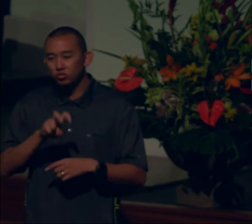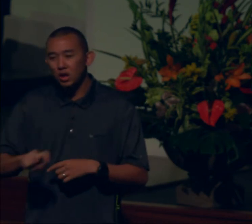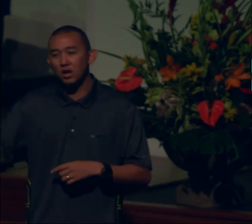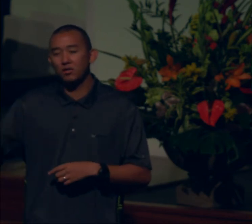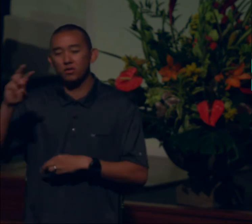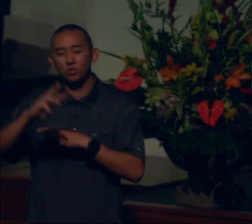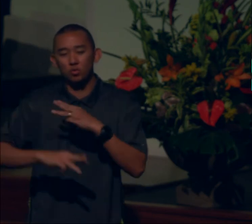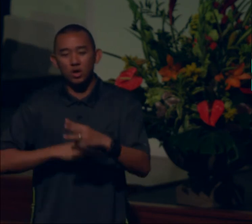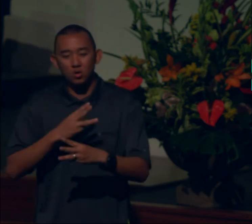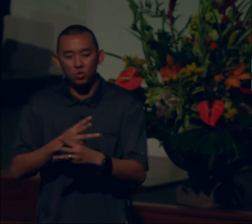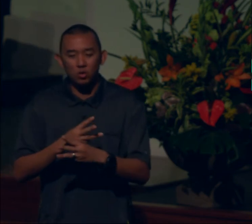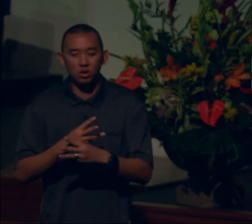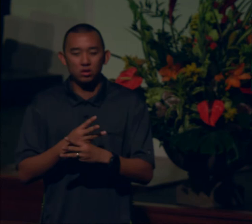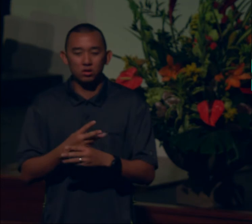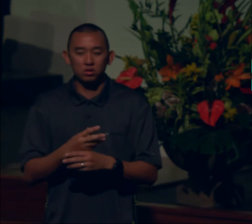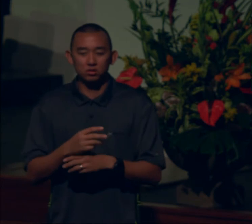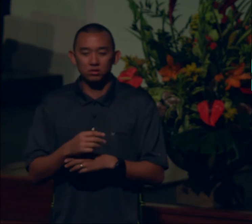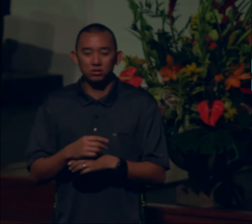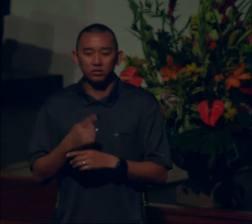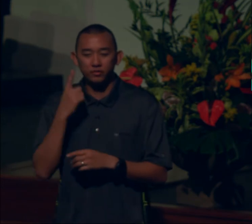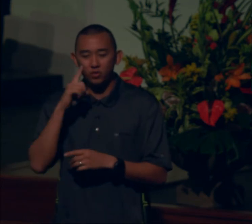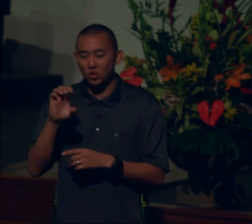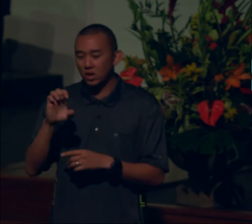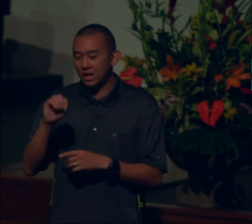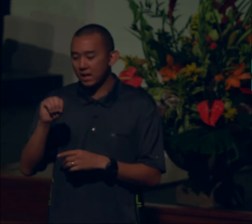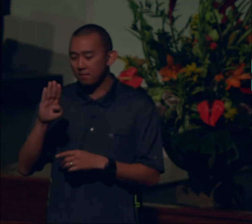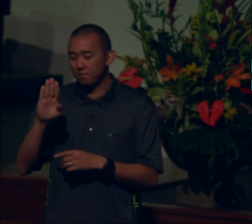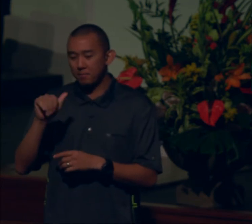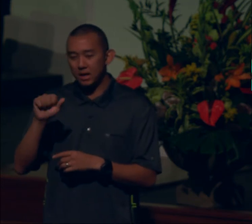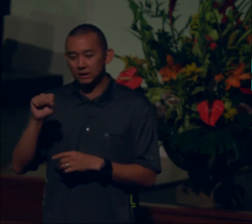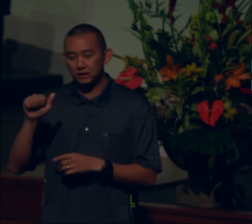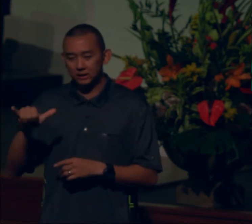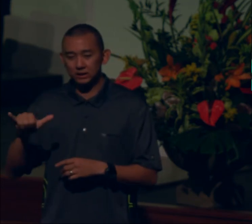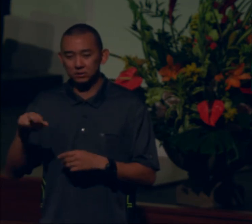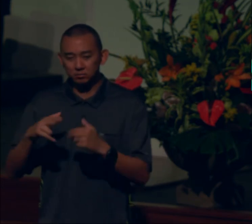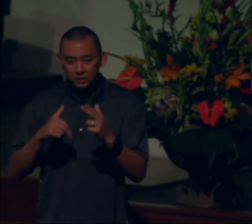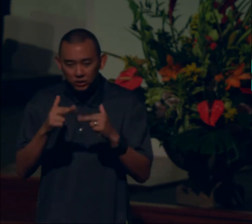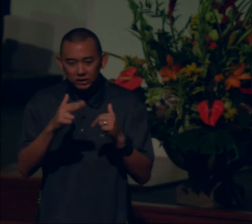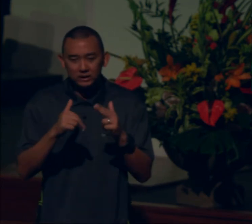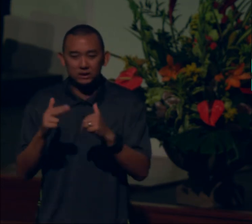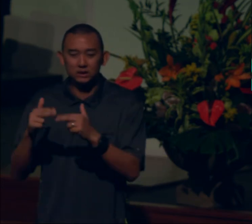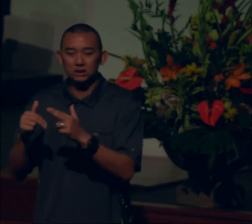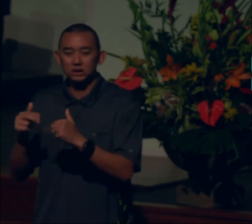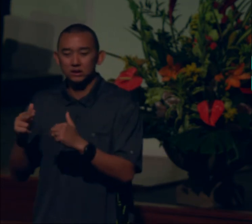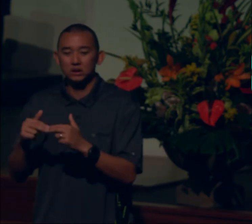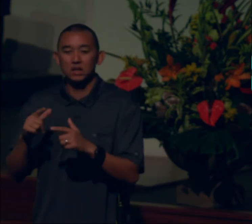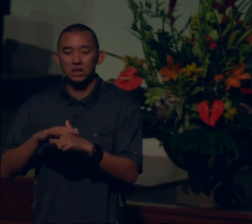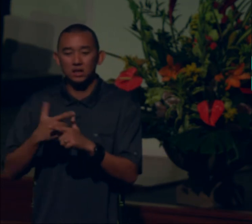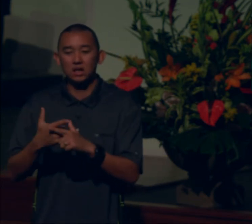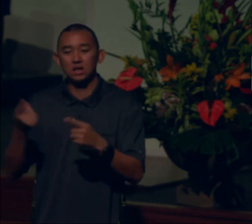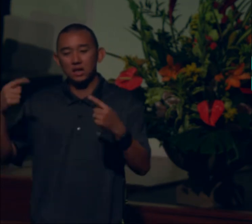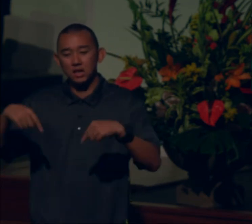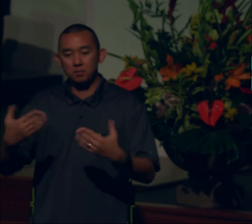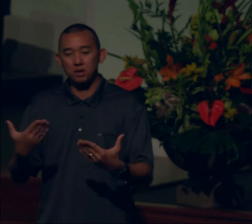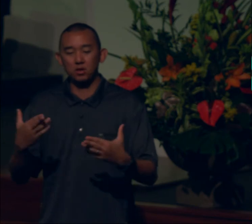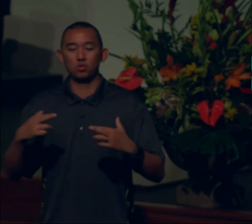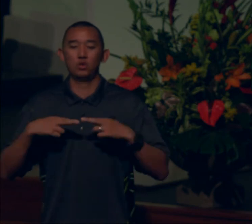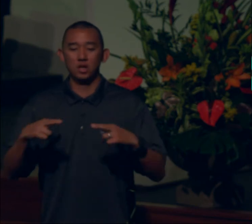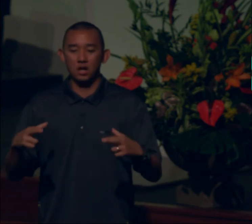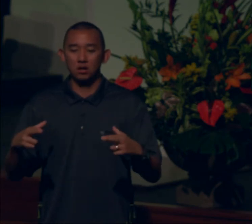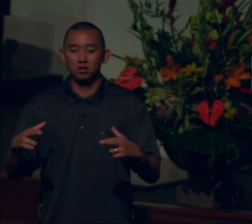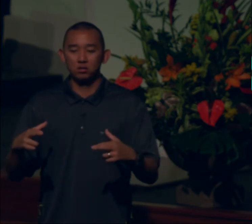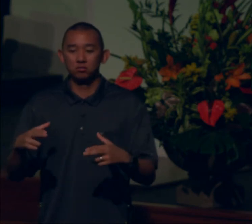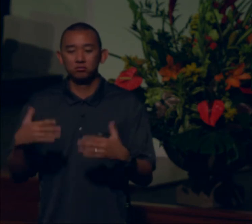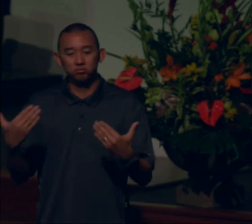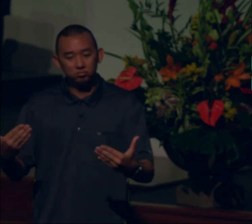for our embassies and actually helping build all the embassies. Then he came in, retired, jumped into serving as a volunteer and doing that